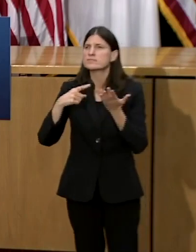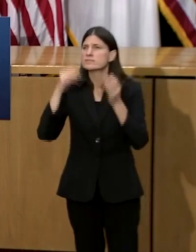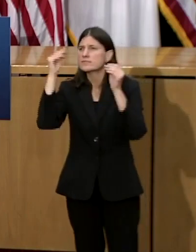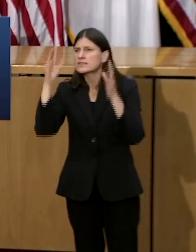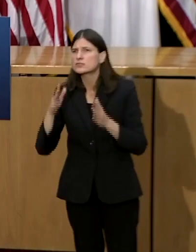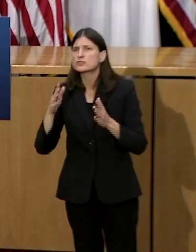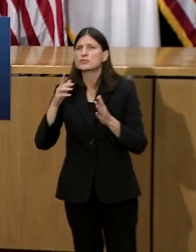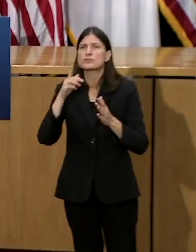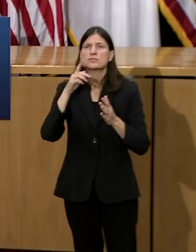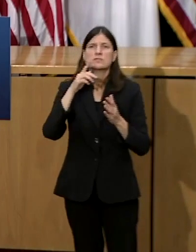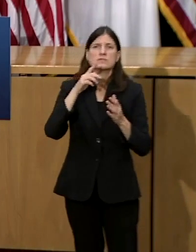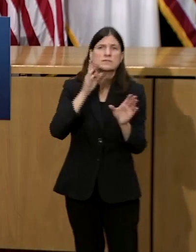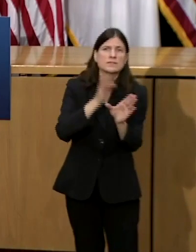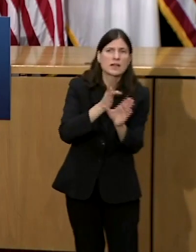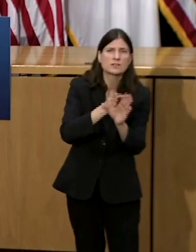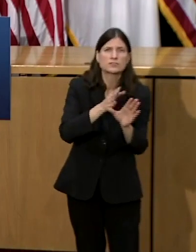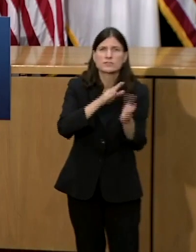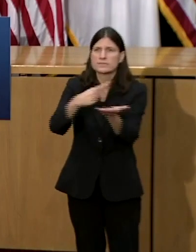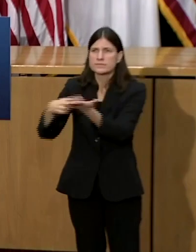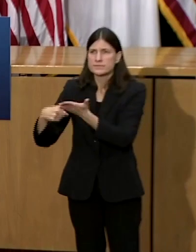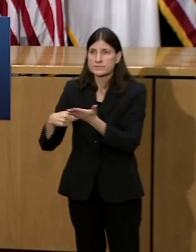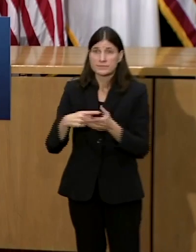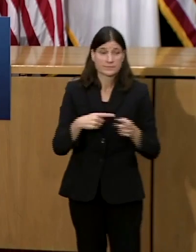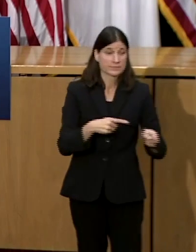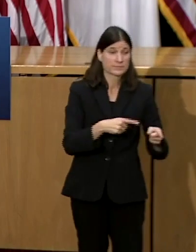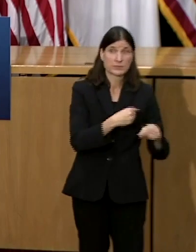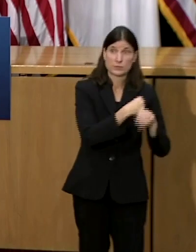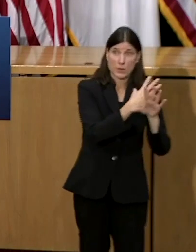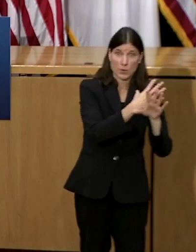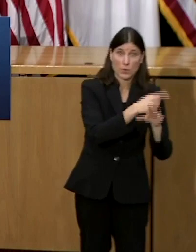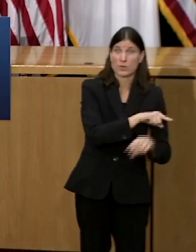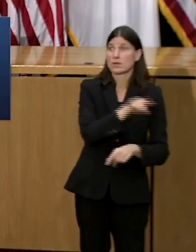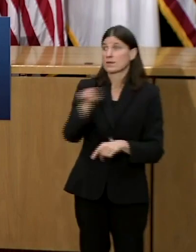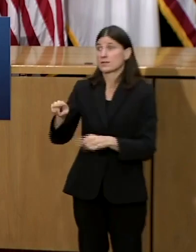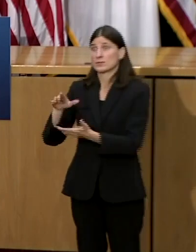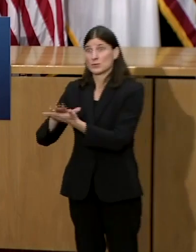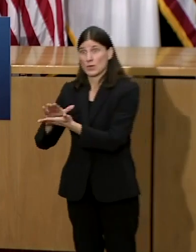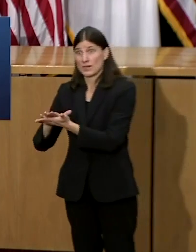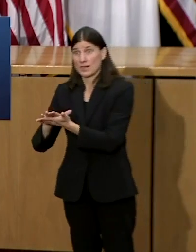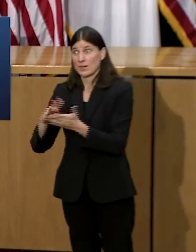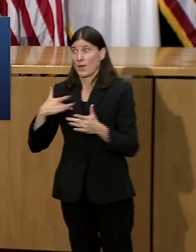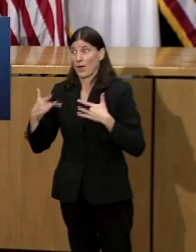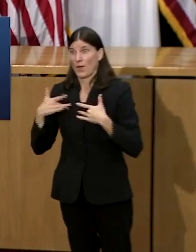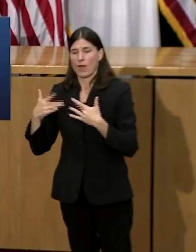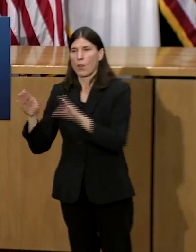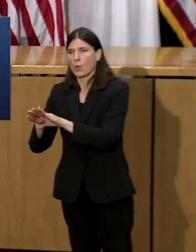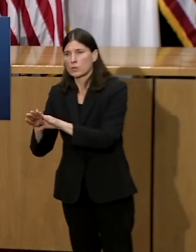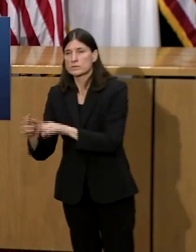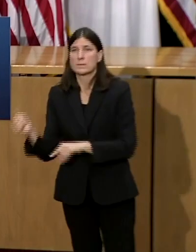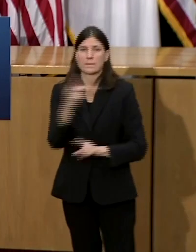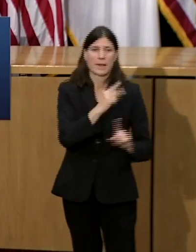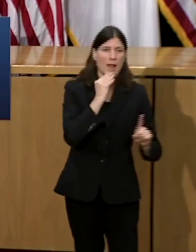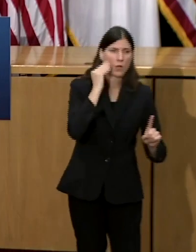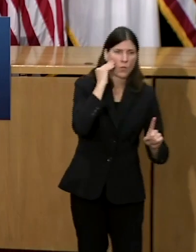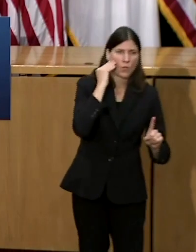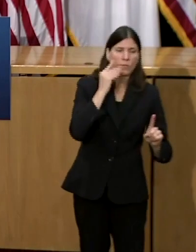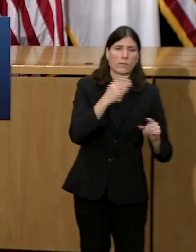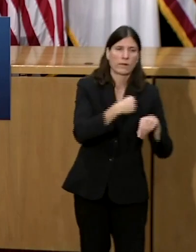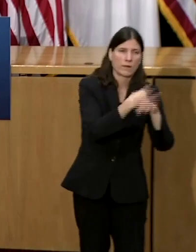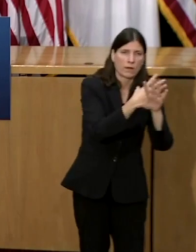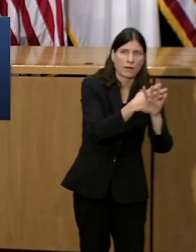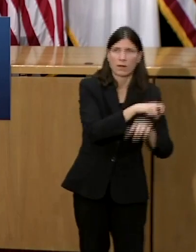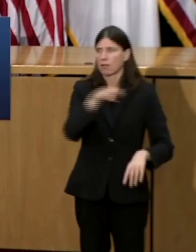so my public school district has been fully remote, but we do have Catholic schools and private schools, as well